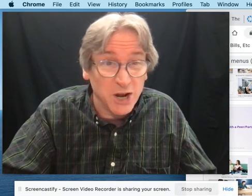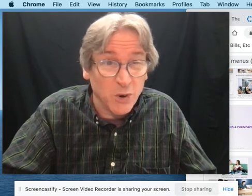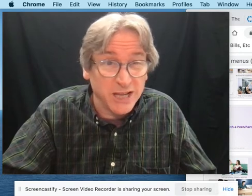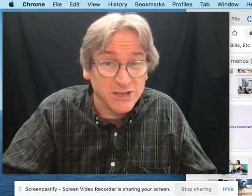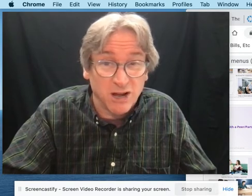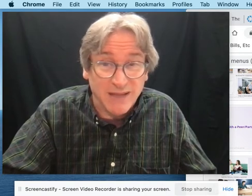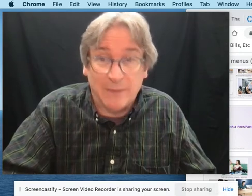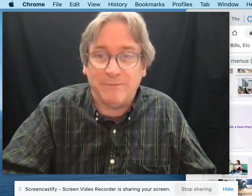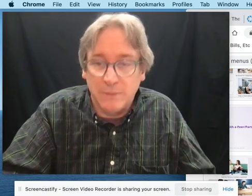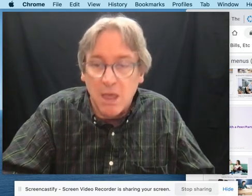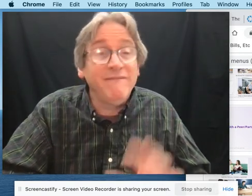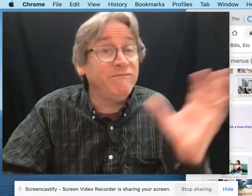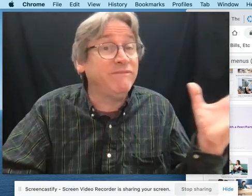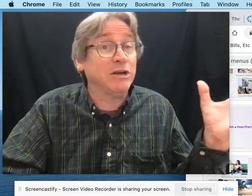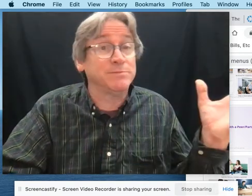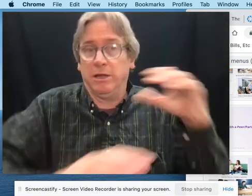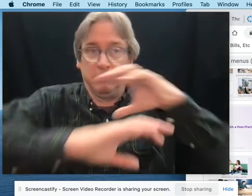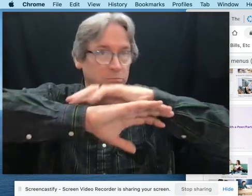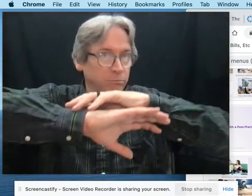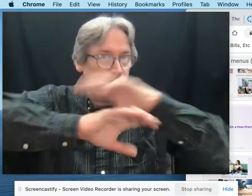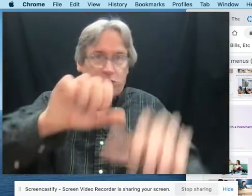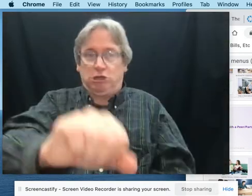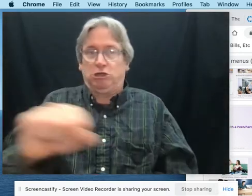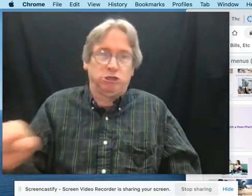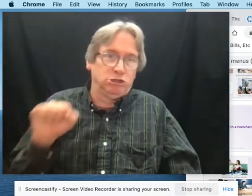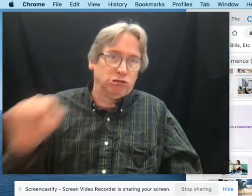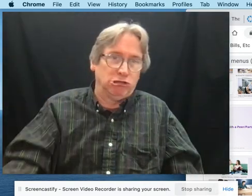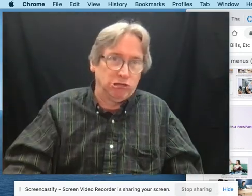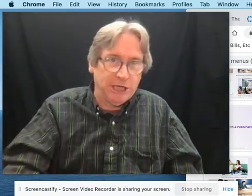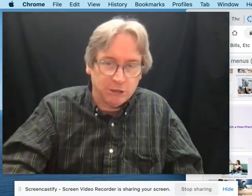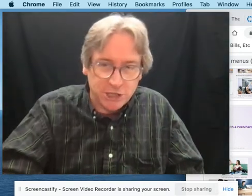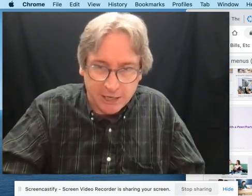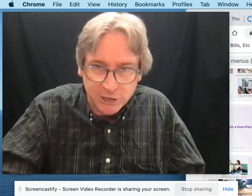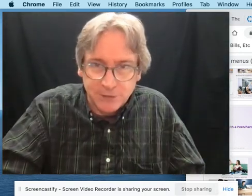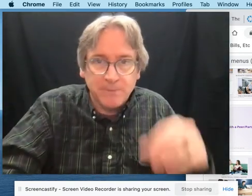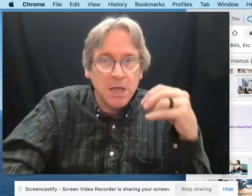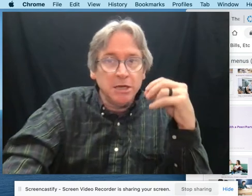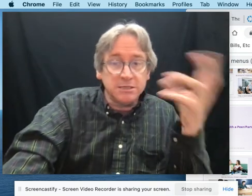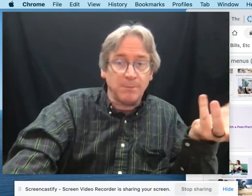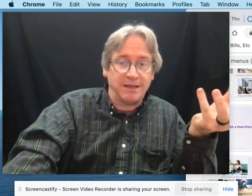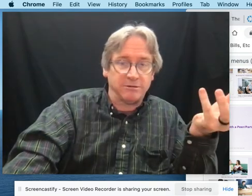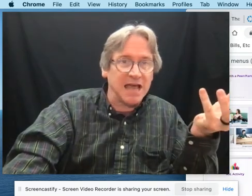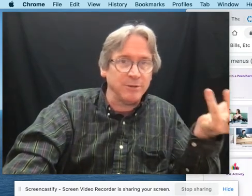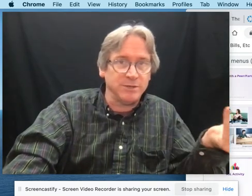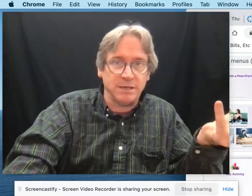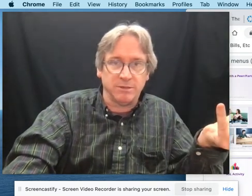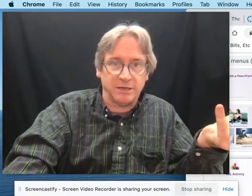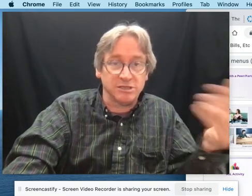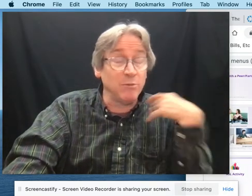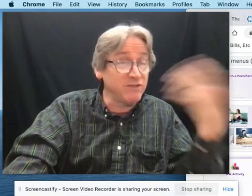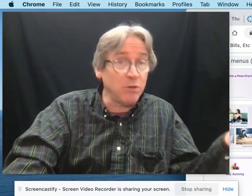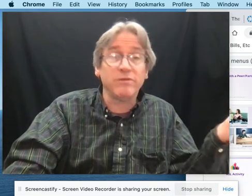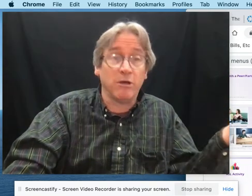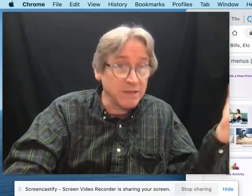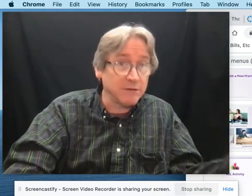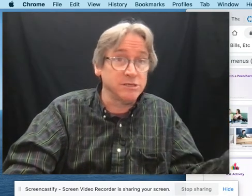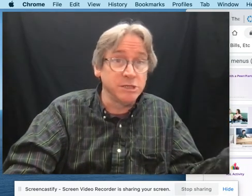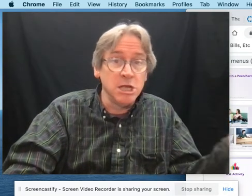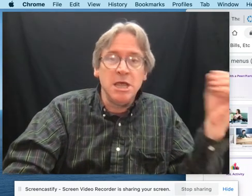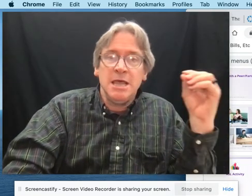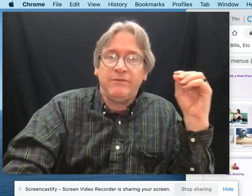Boy, that's an annoying song. Anyway, finger spelling. Gear change. double letters. How do we treat double letters? Now, we've dealt with